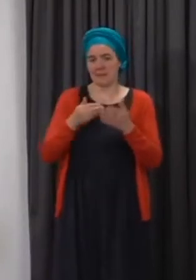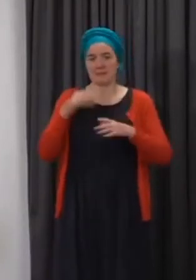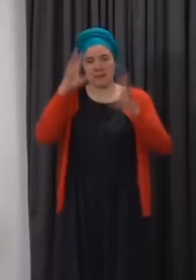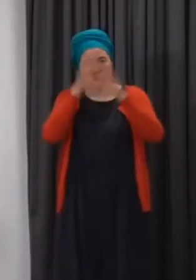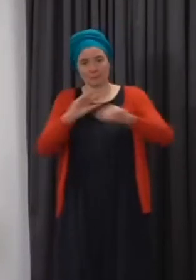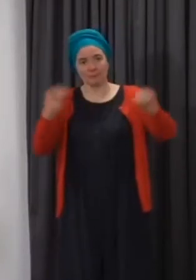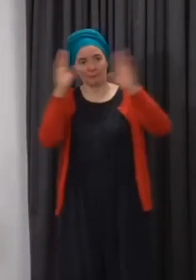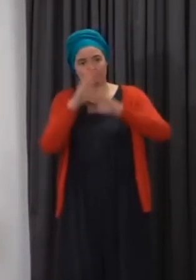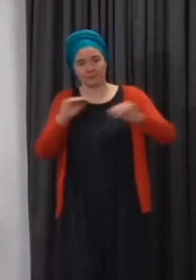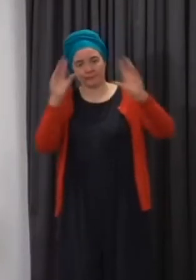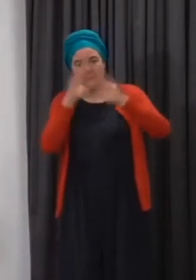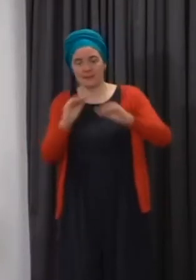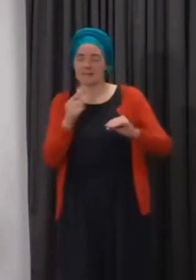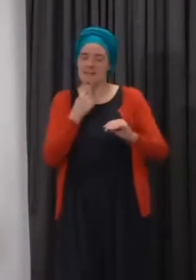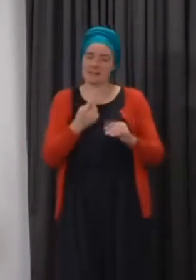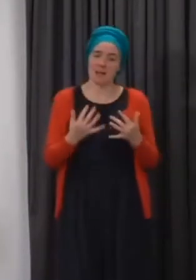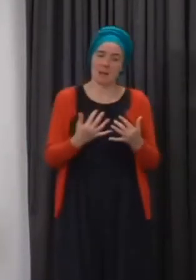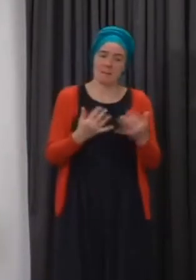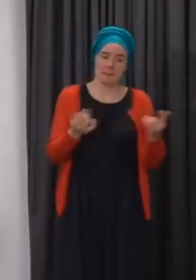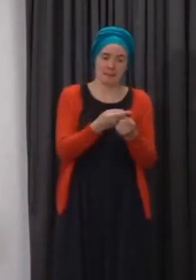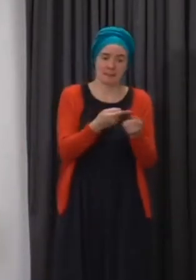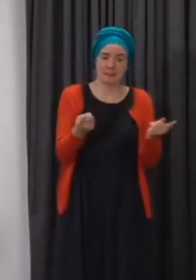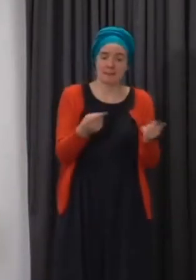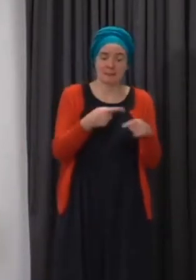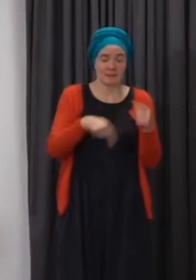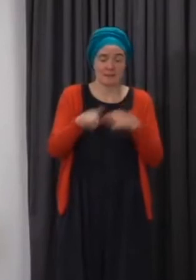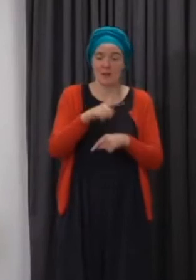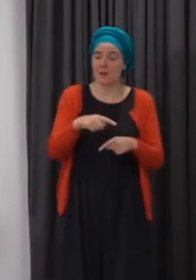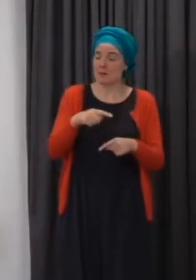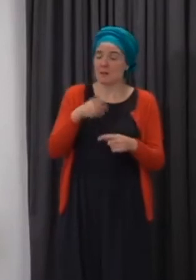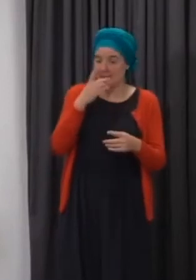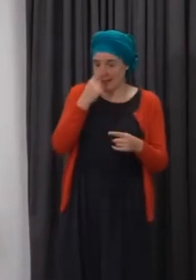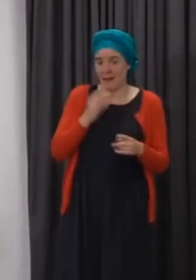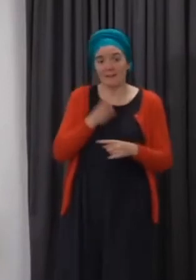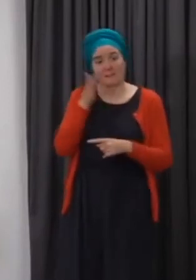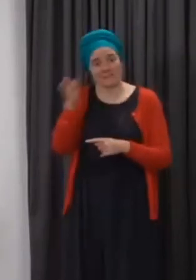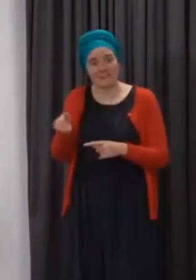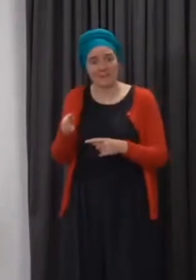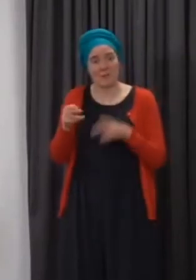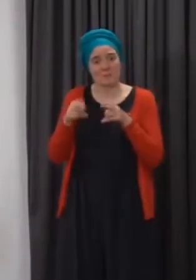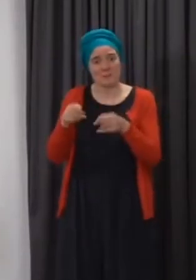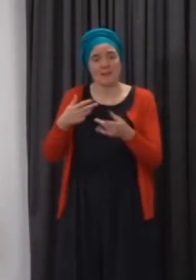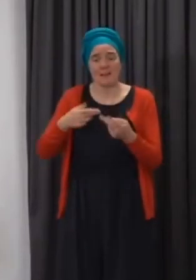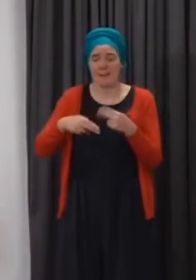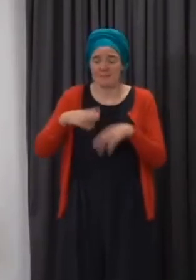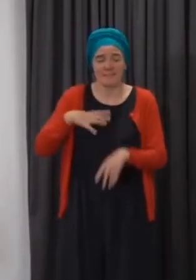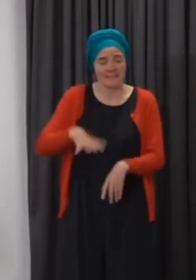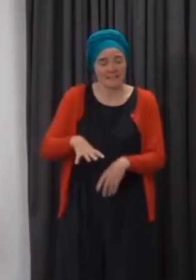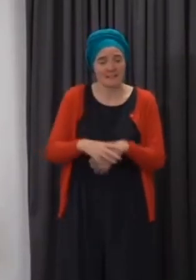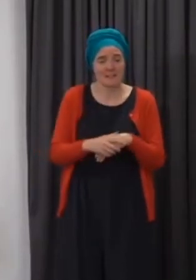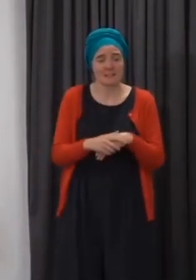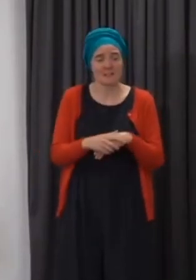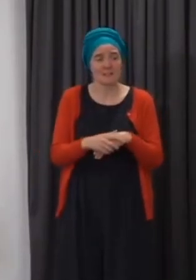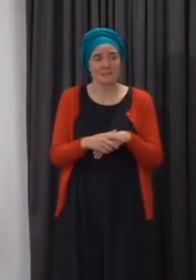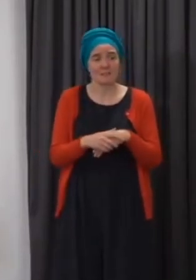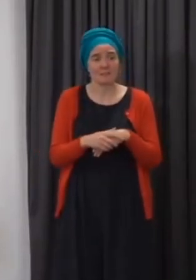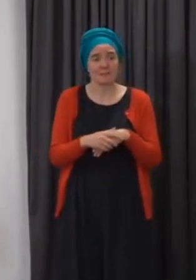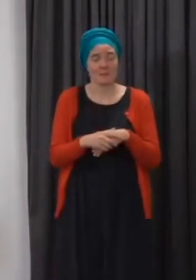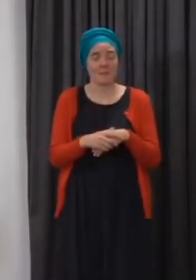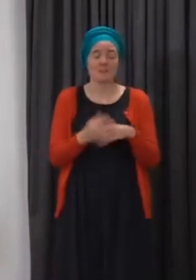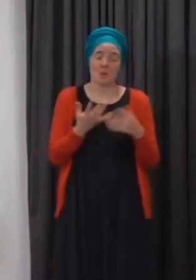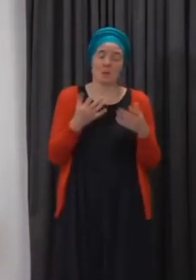to understand that NHS services are available to be accessed and used, that we have some examples of that started to happen across Wales. But just